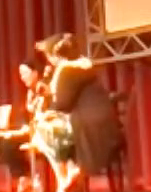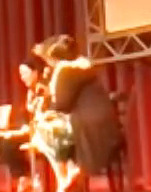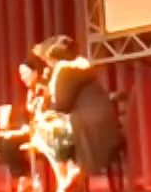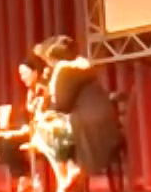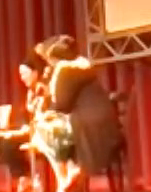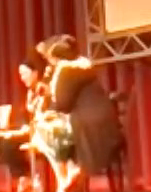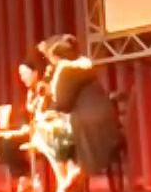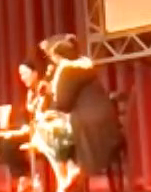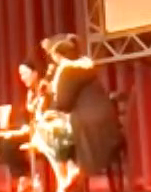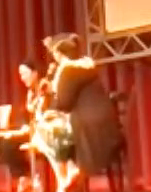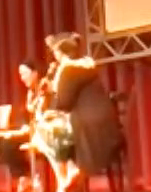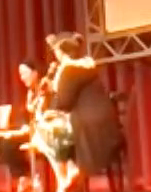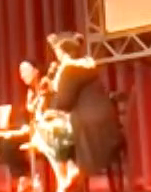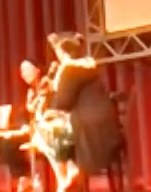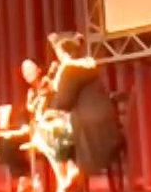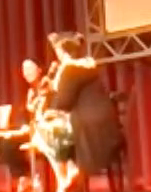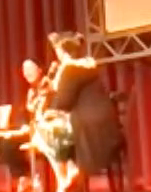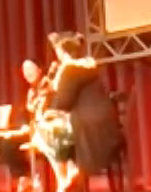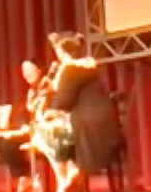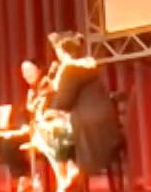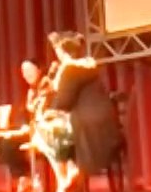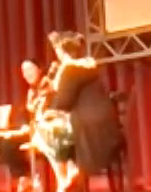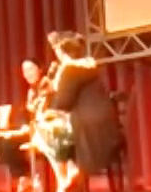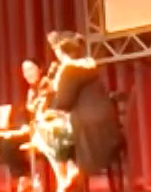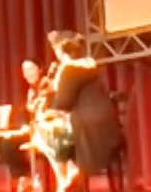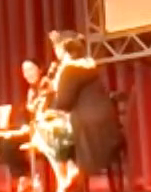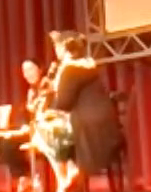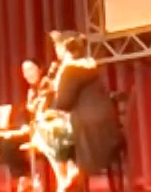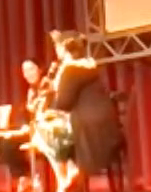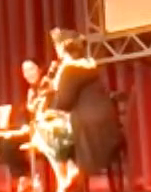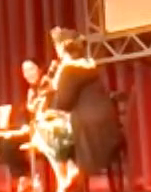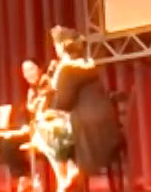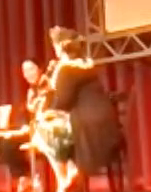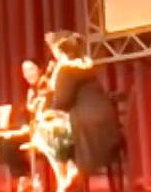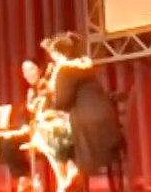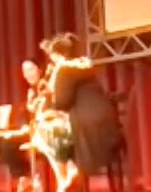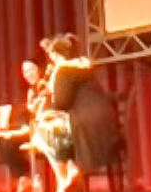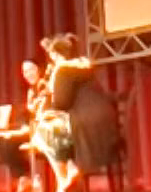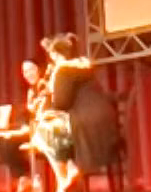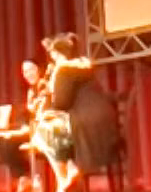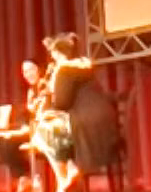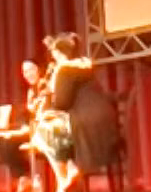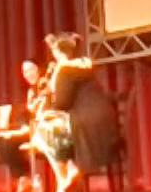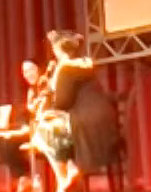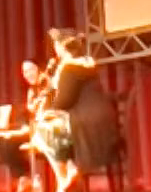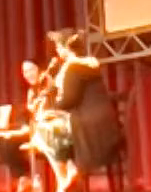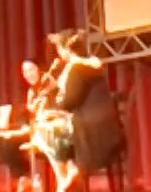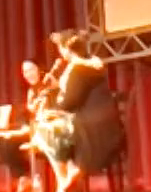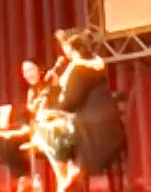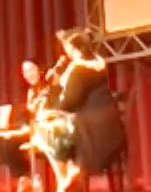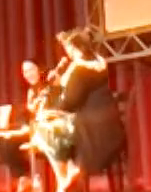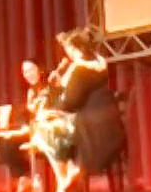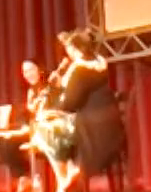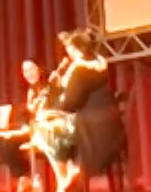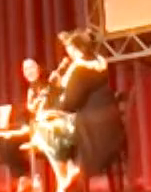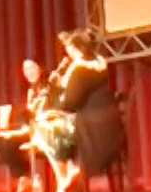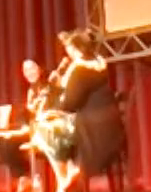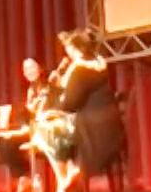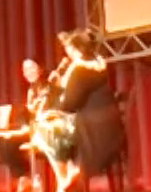and their needs and how they want to see their